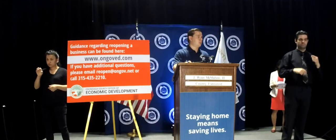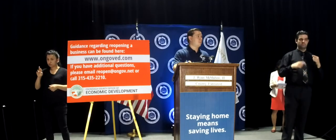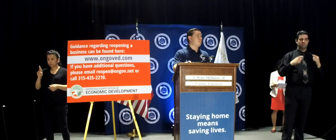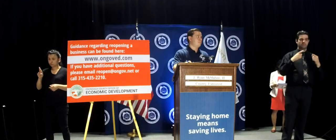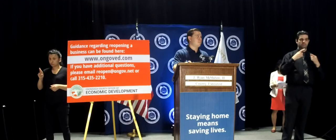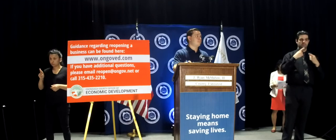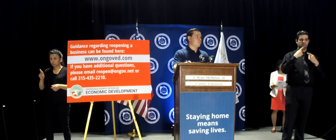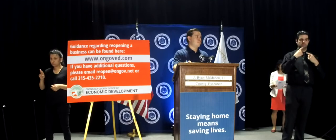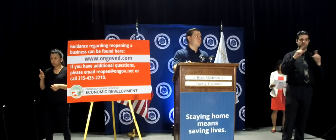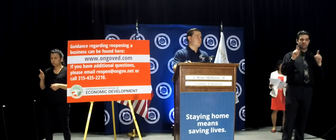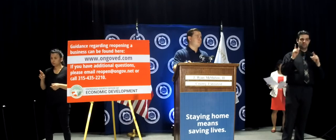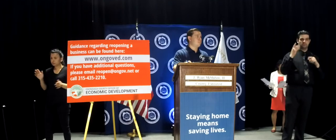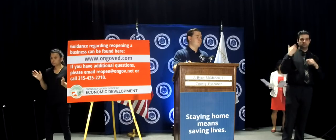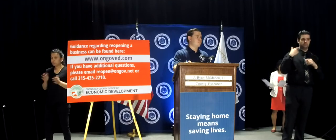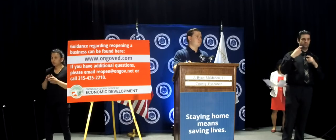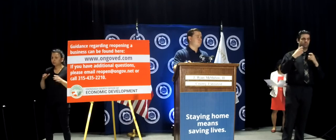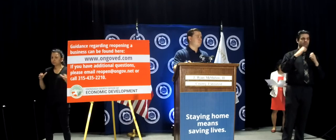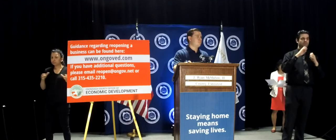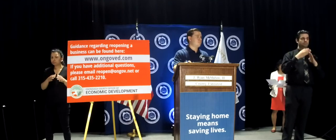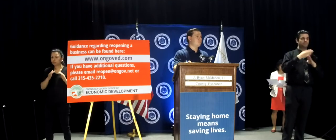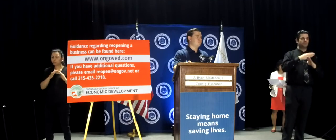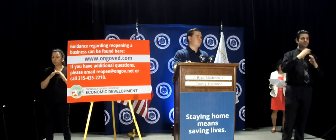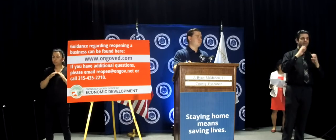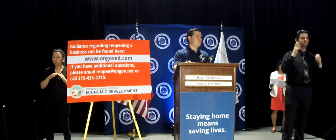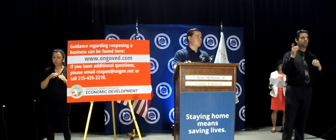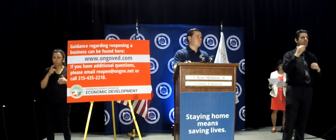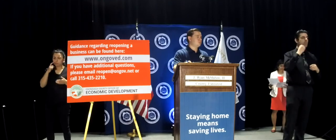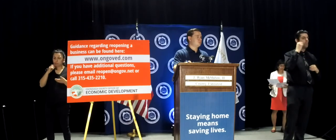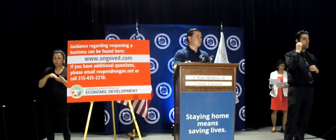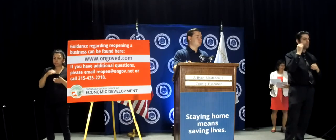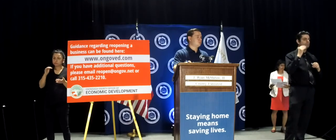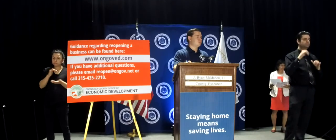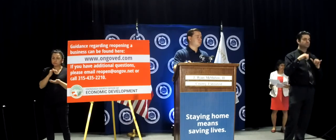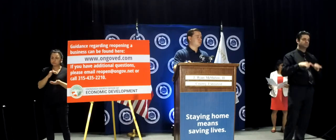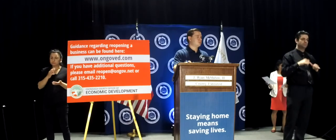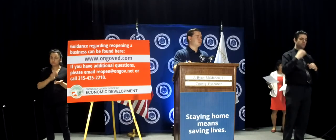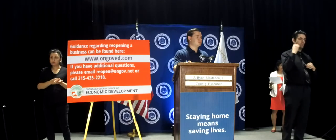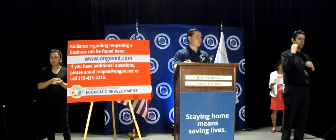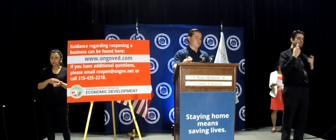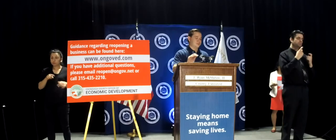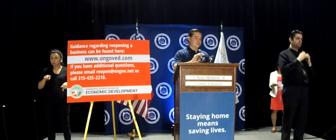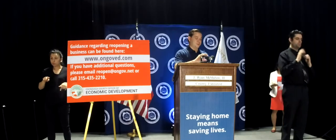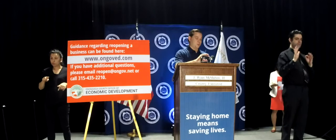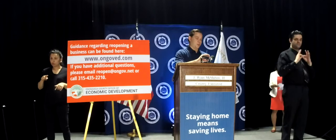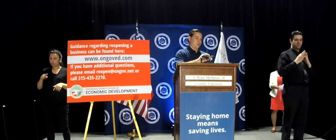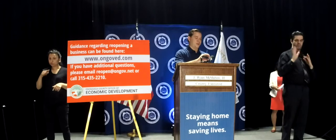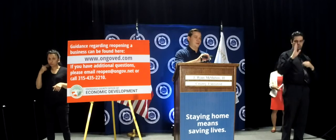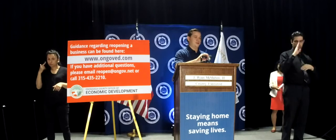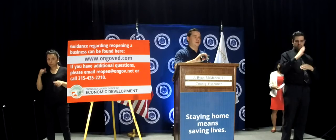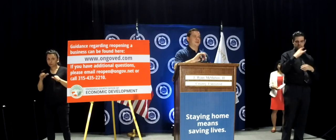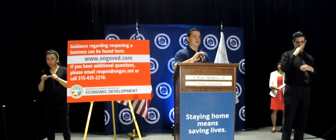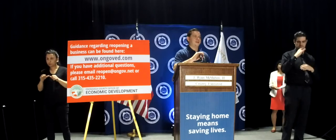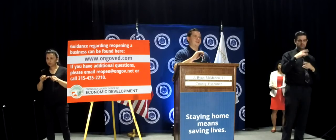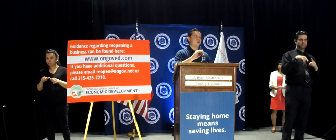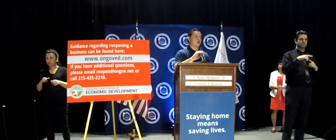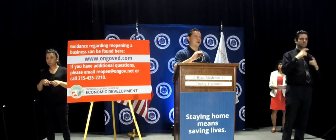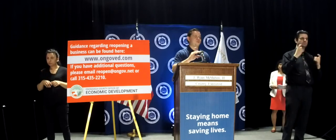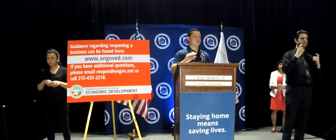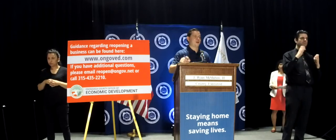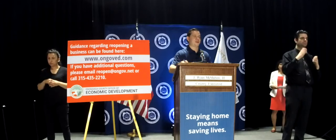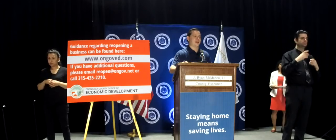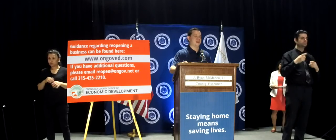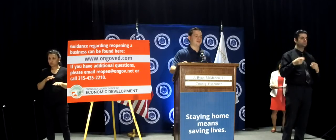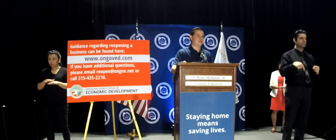small celebration at home with your kids and your wife. What are your plans for Memorial Day? Has that gotten a little bit bigger?